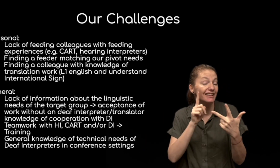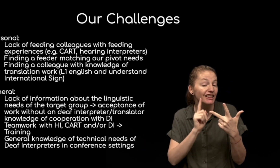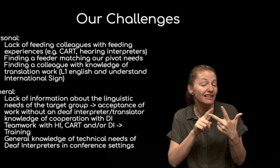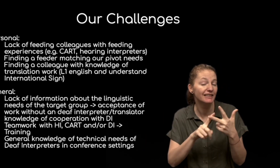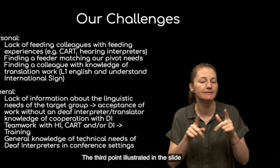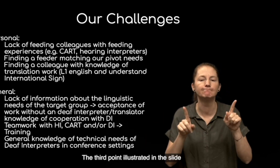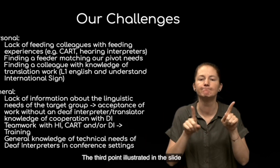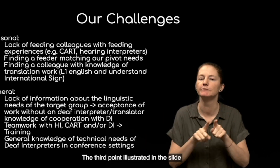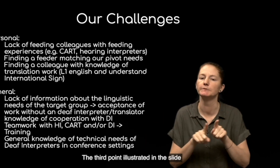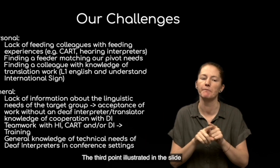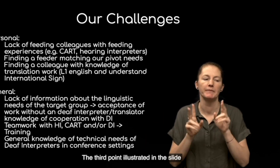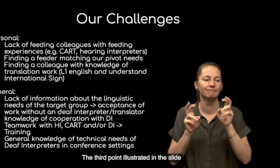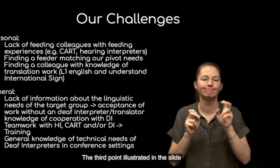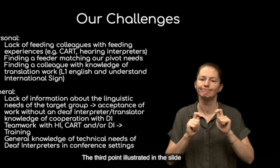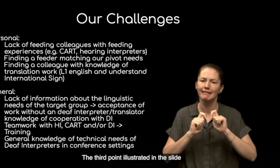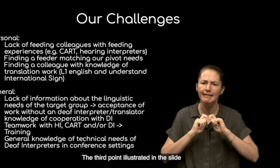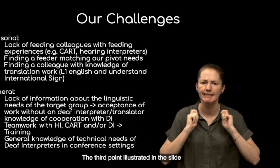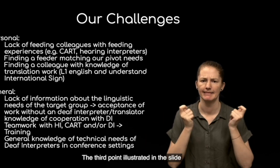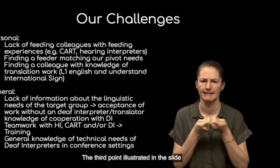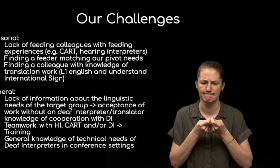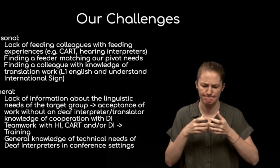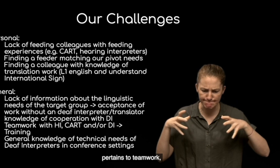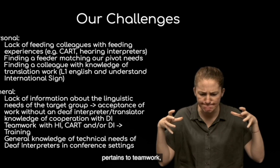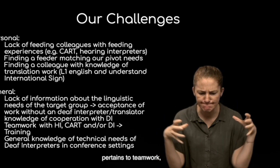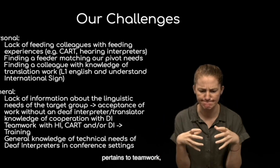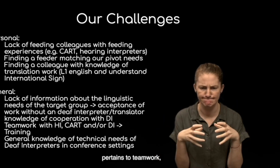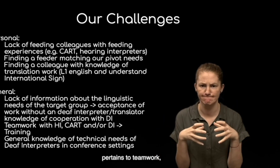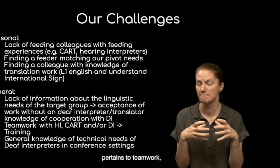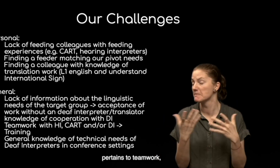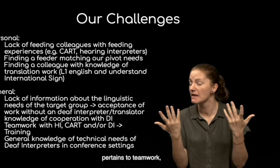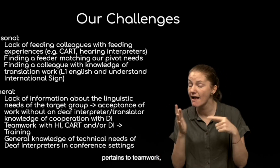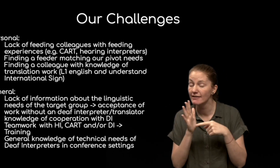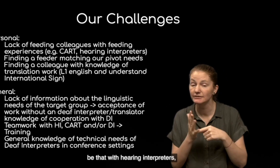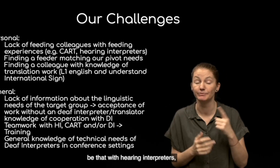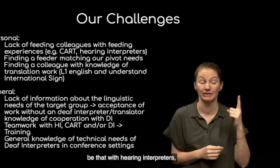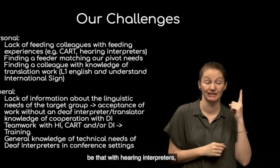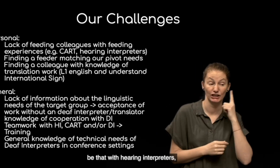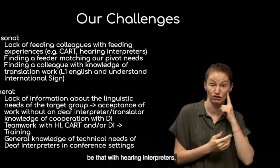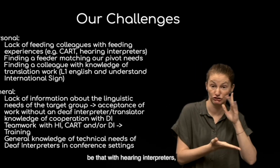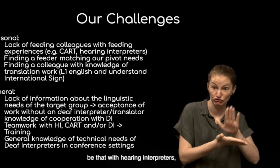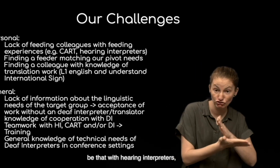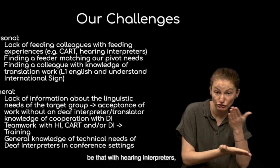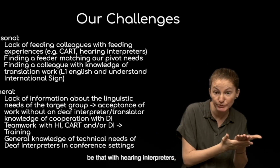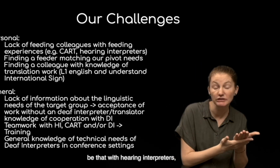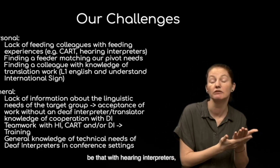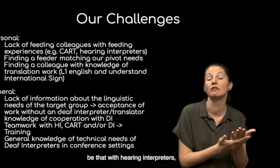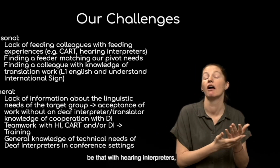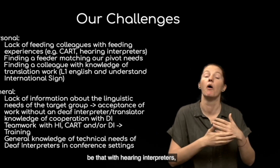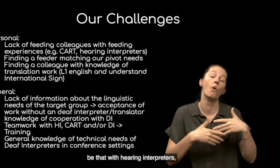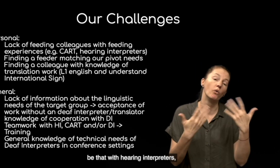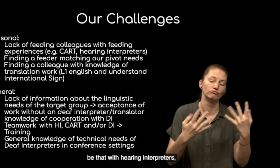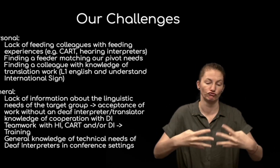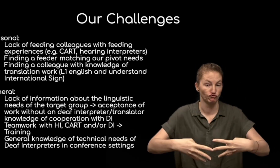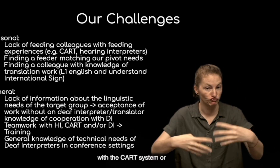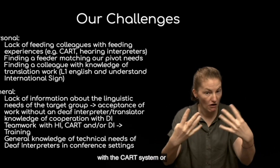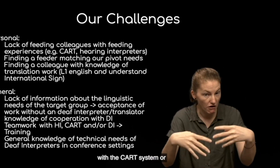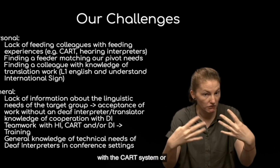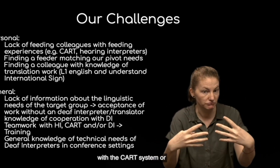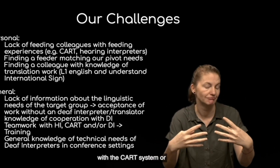illustrated in the slide pertains to teamwork, be that with hearing interpreters, with the CART system, or deaf interpreting teams.